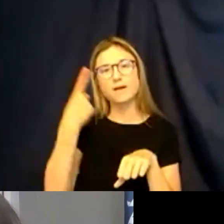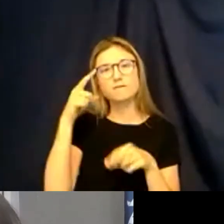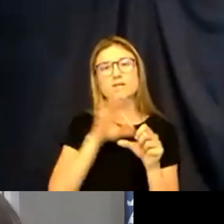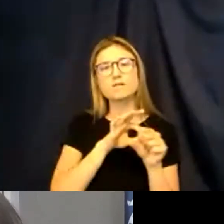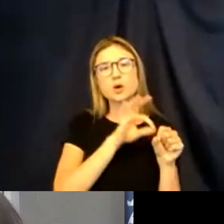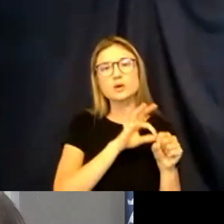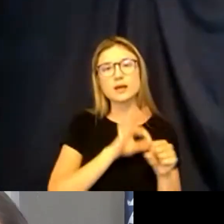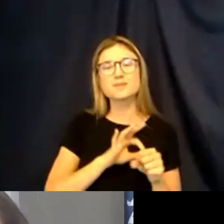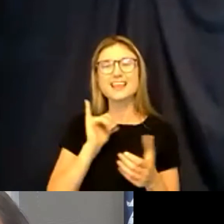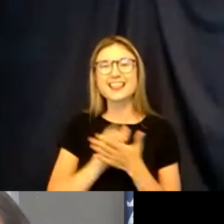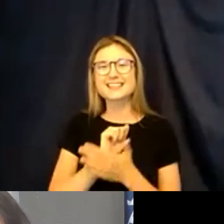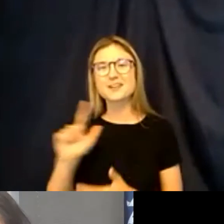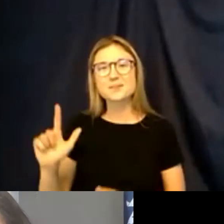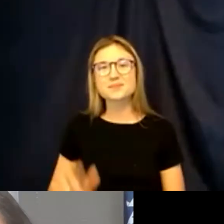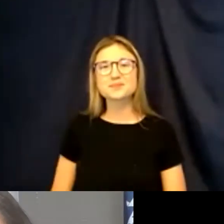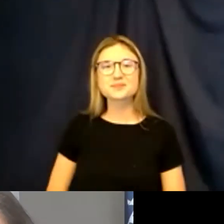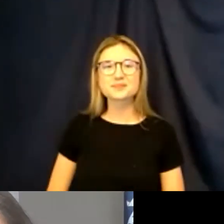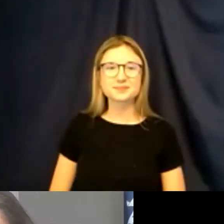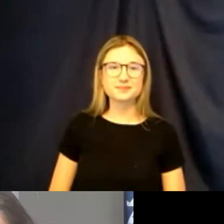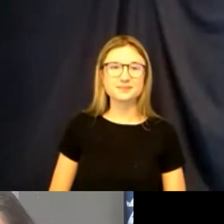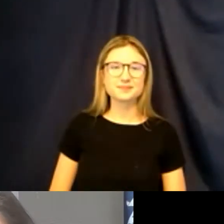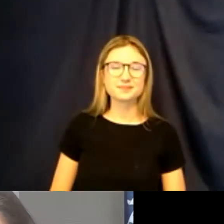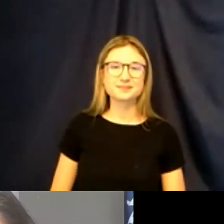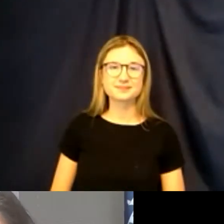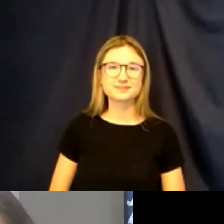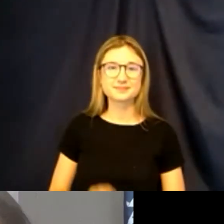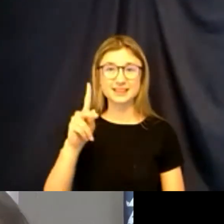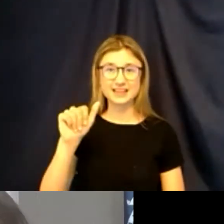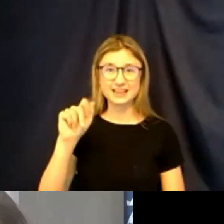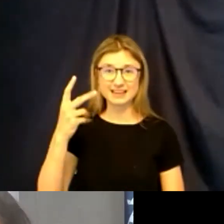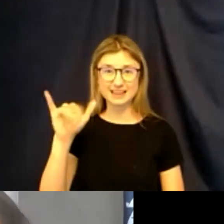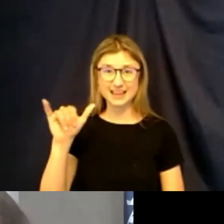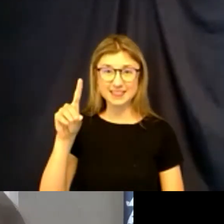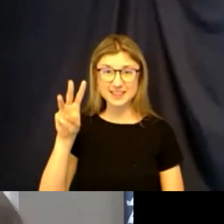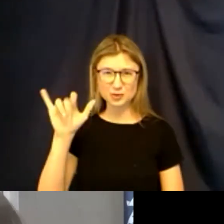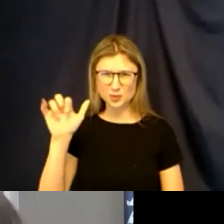And that's it. Cool. And Kathy Dwyer has her hand raised.